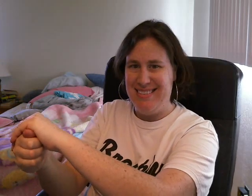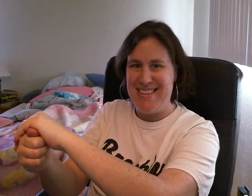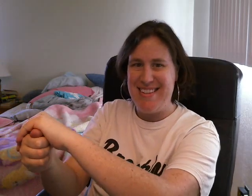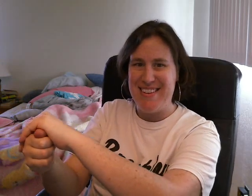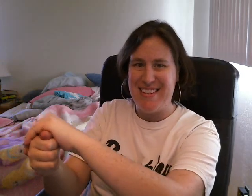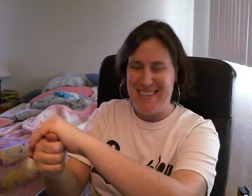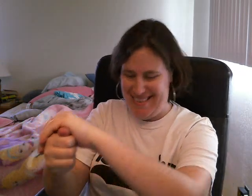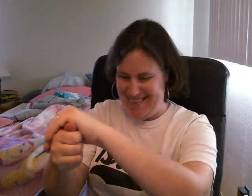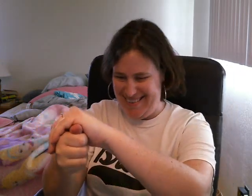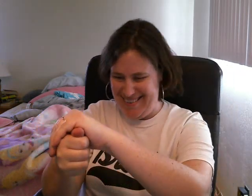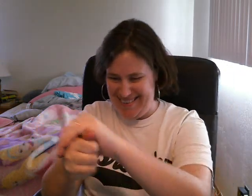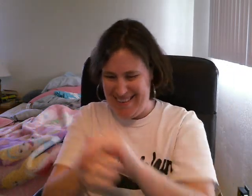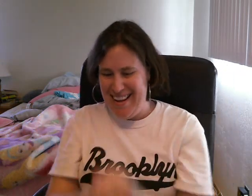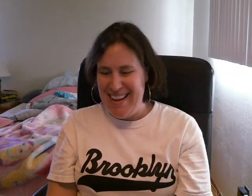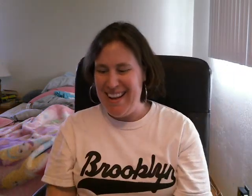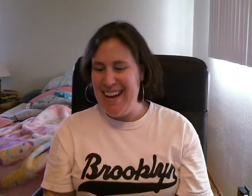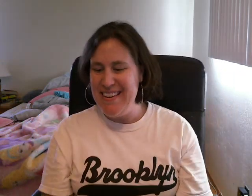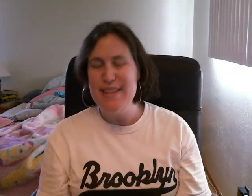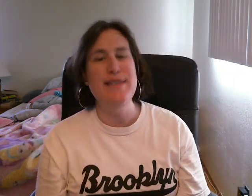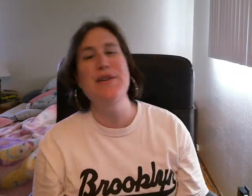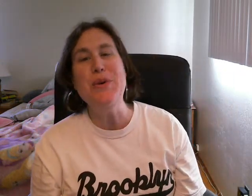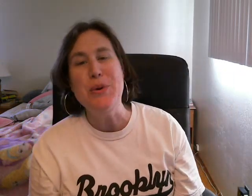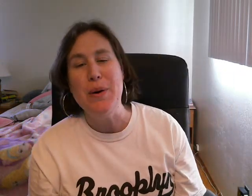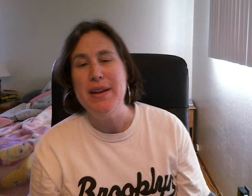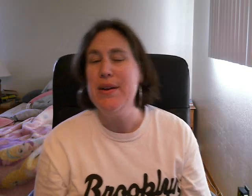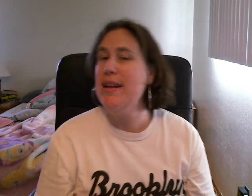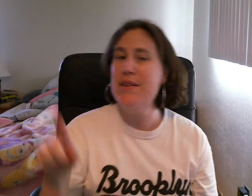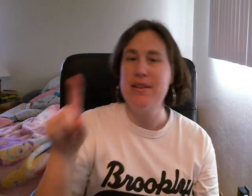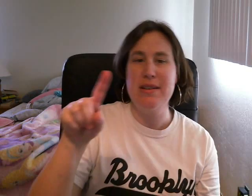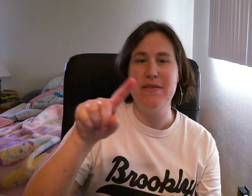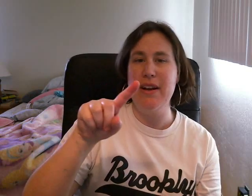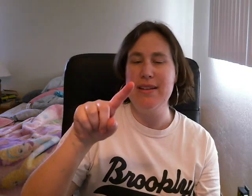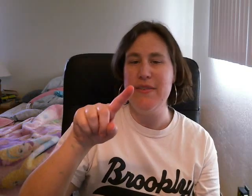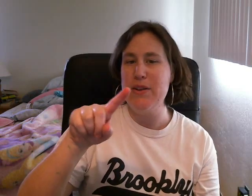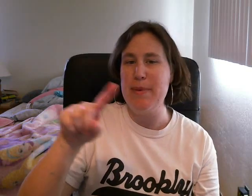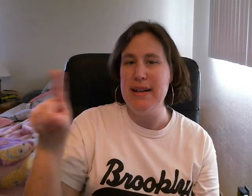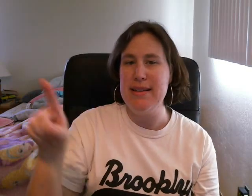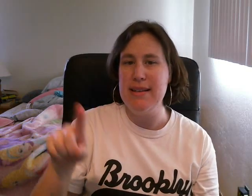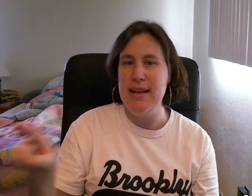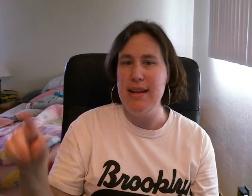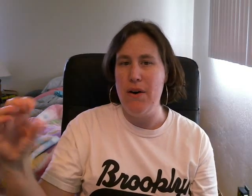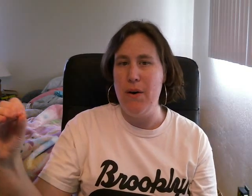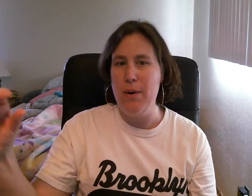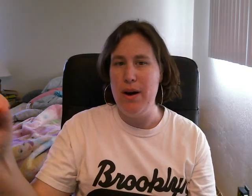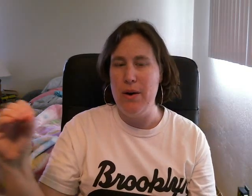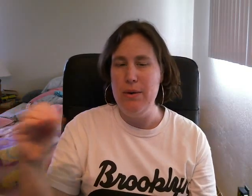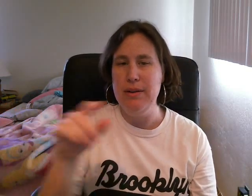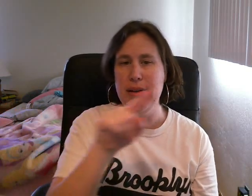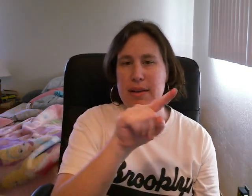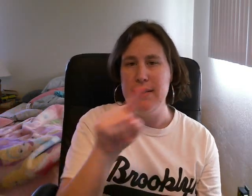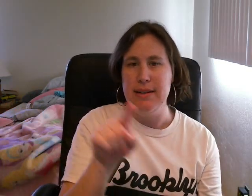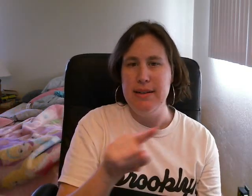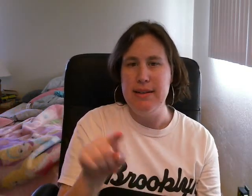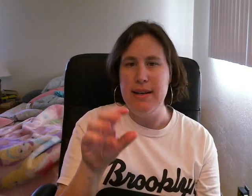Turtle. And then zoo. You can either fingerspell it Z-O-O. Z